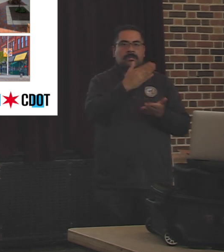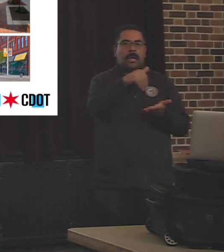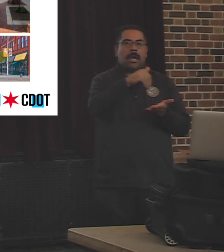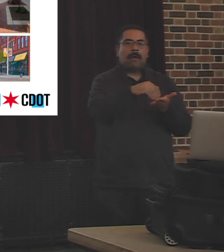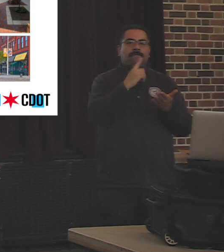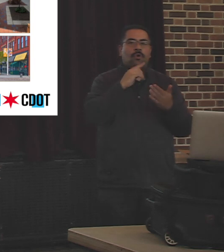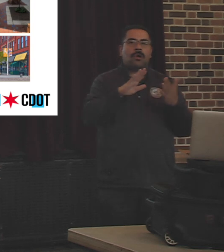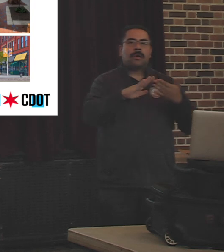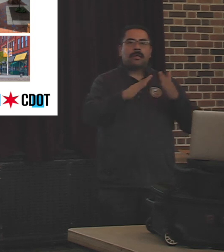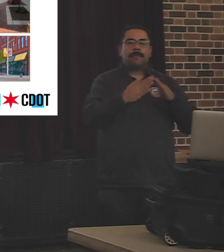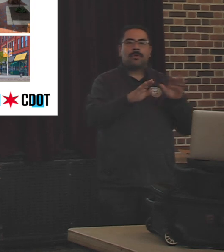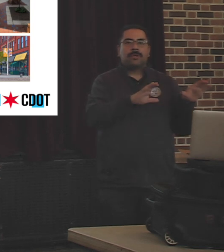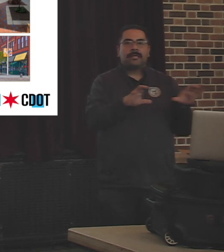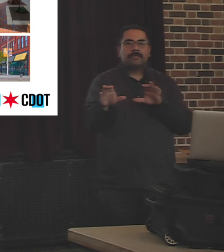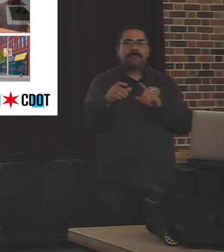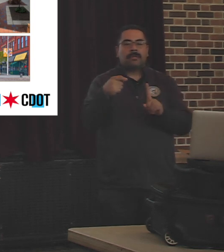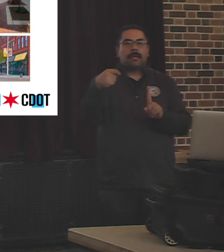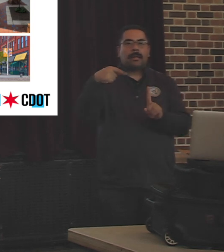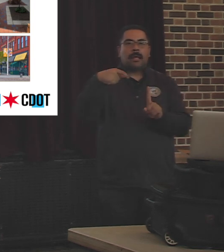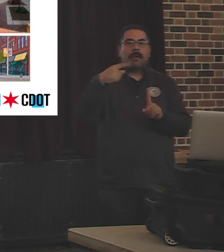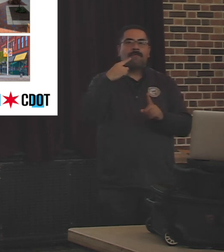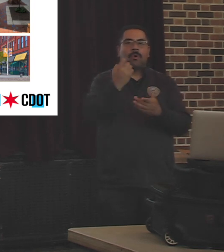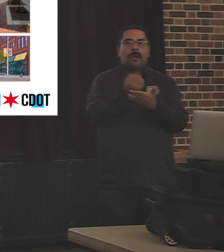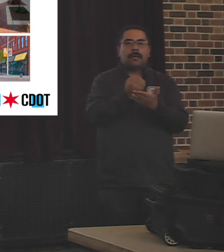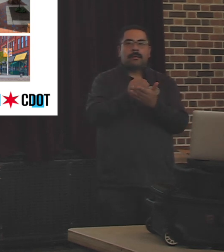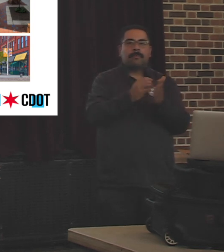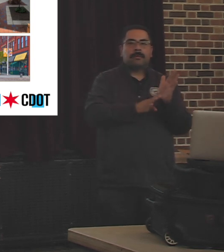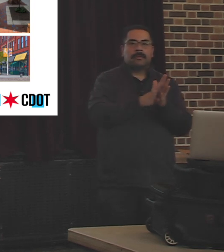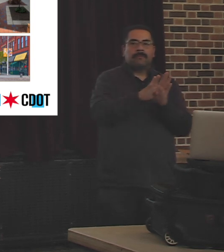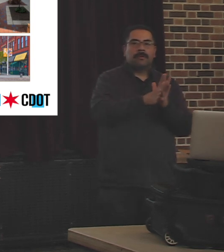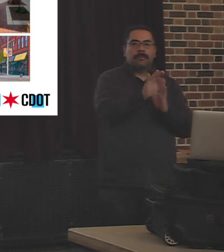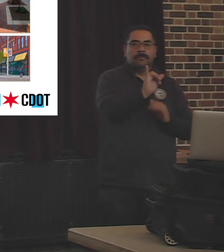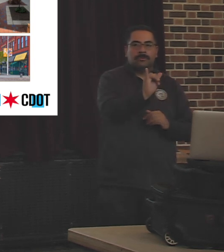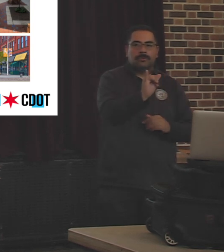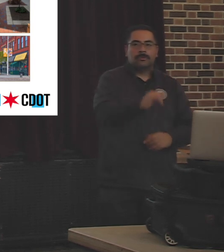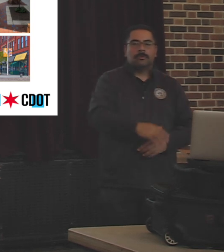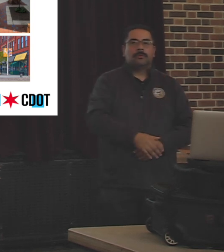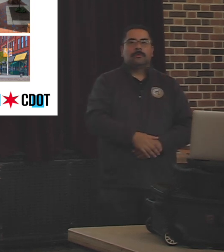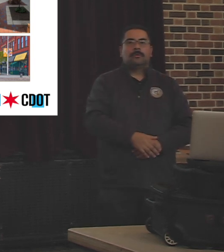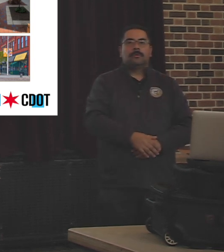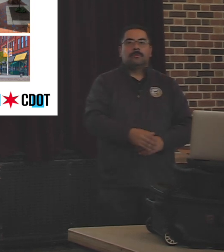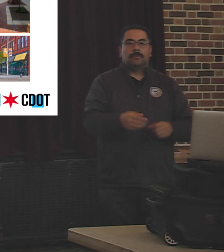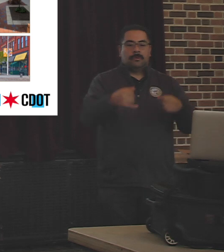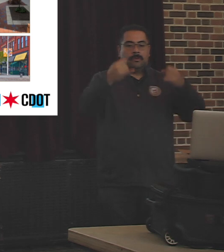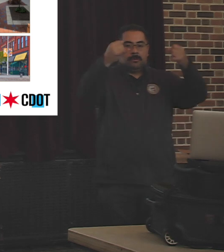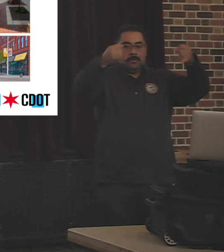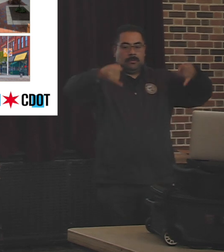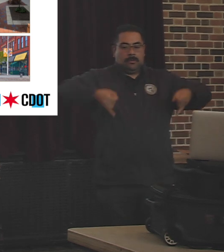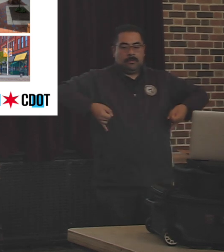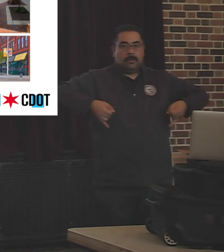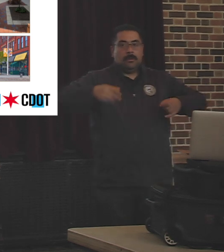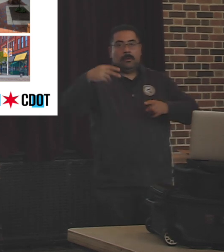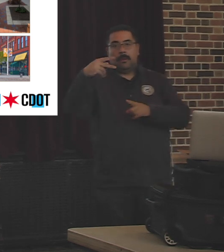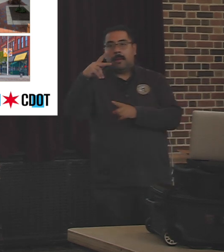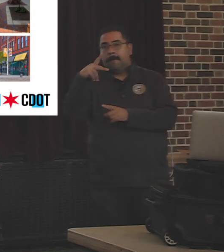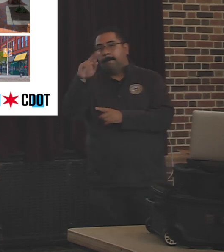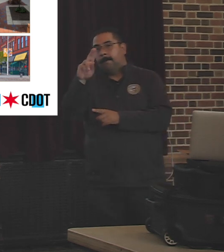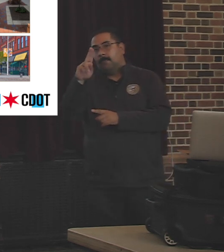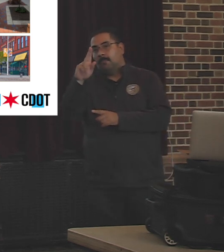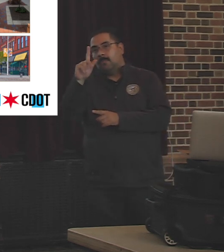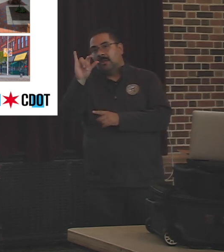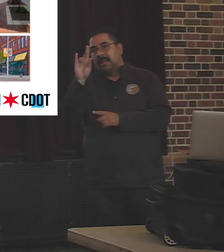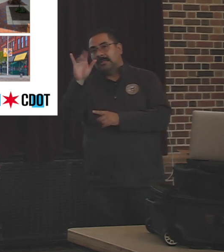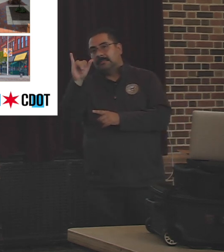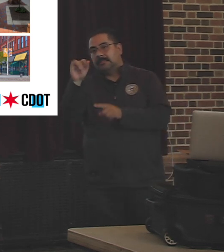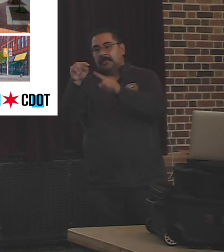activity, and a catalyst for economic development. The boundaries of the project are Pulaski to Roosevelt